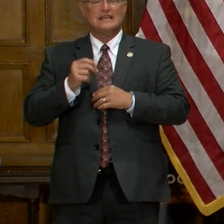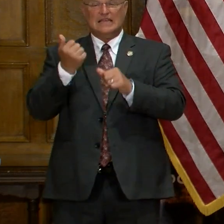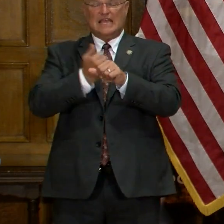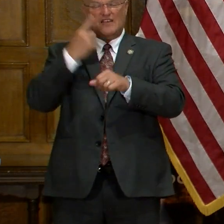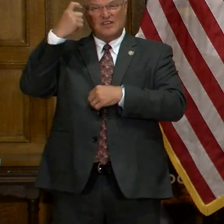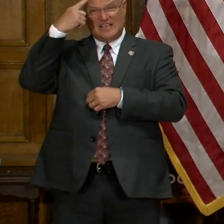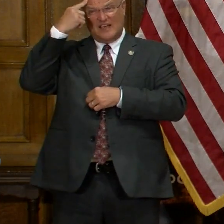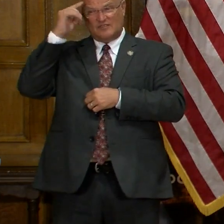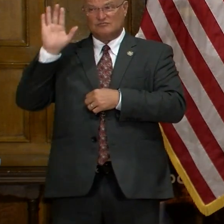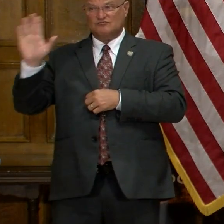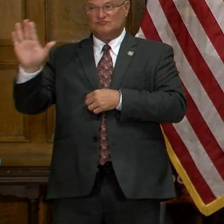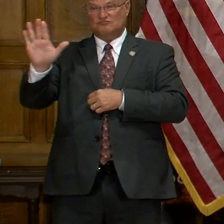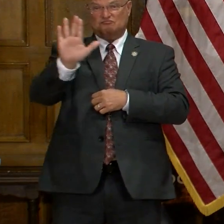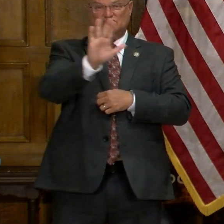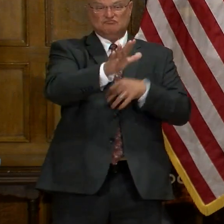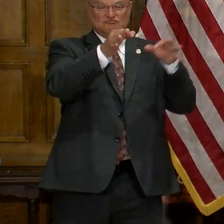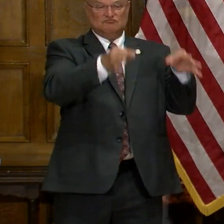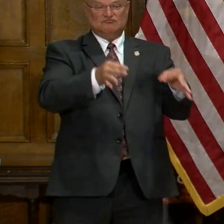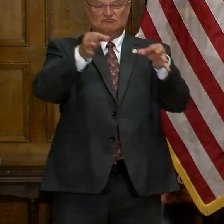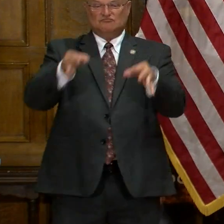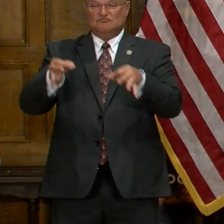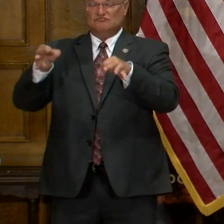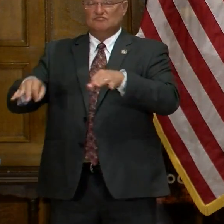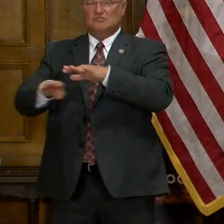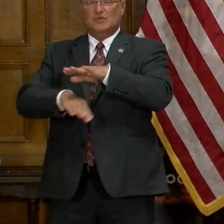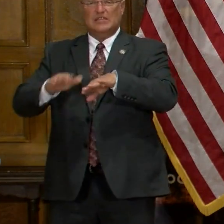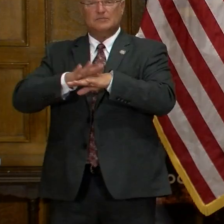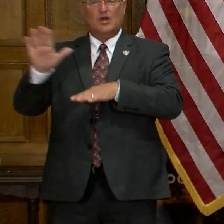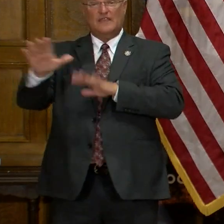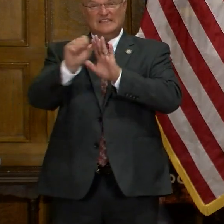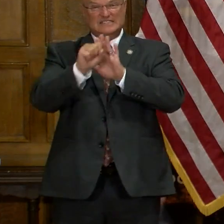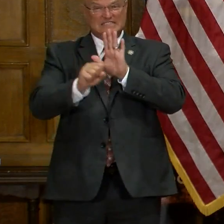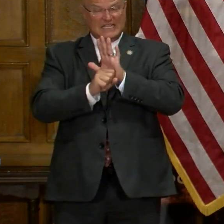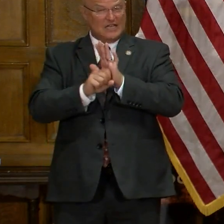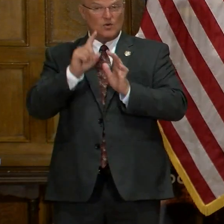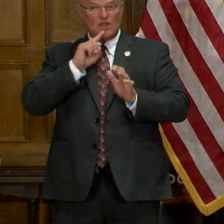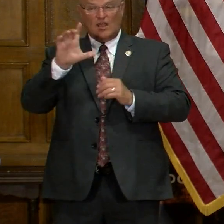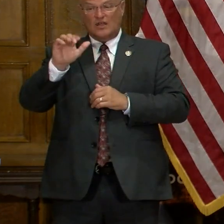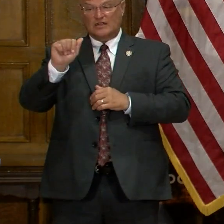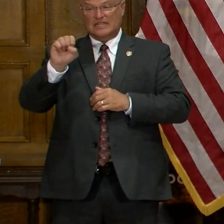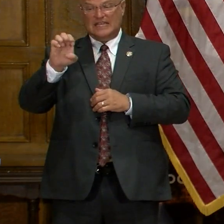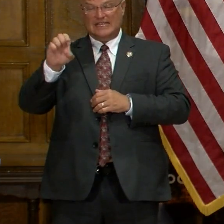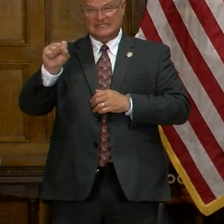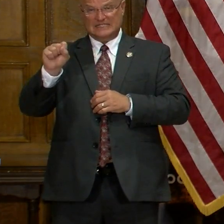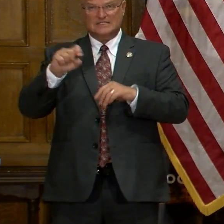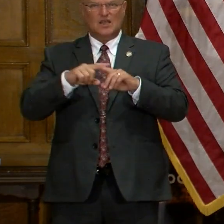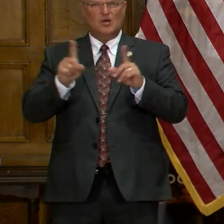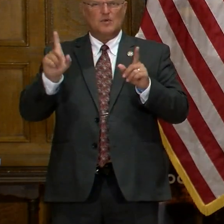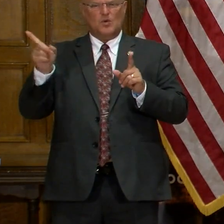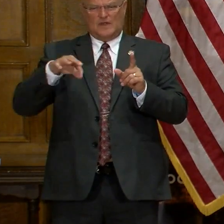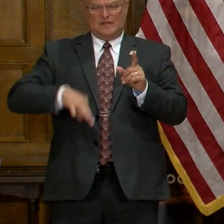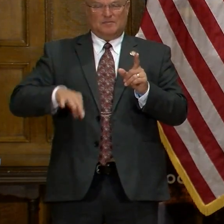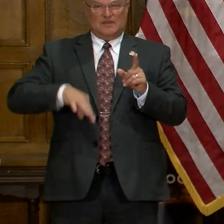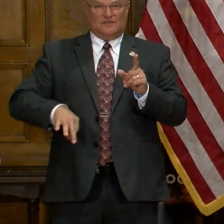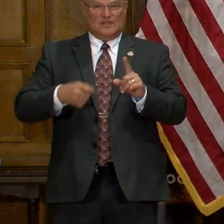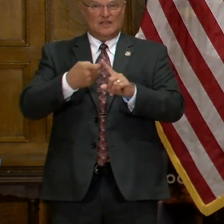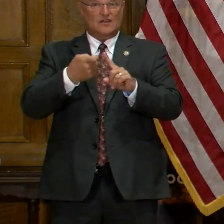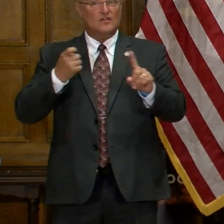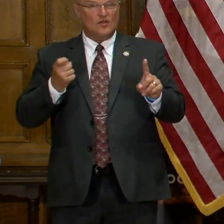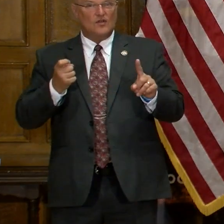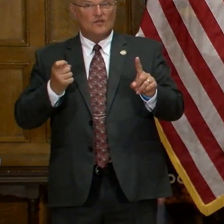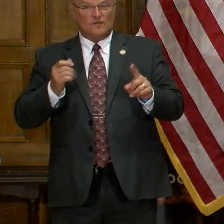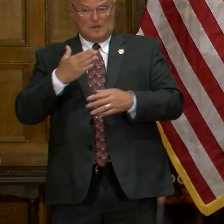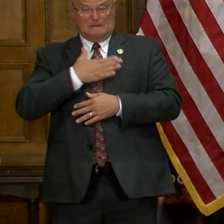every governor's making individual decisions based upon their state and where they are in cases. But, where the benefit has come